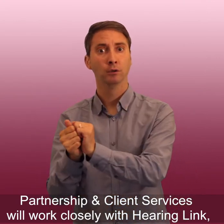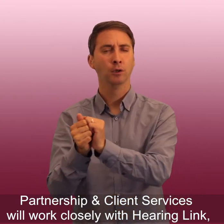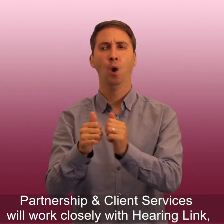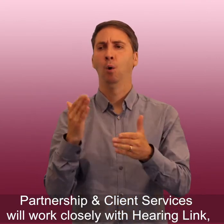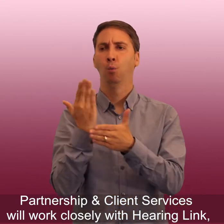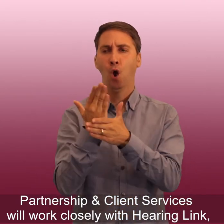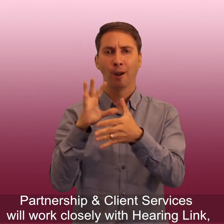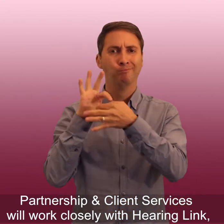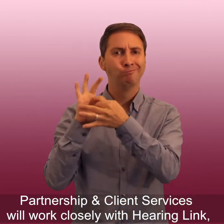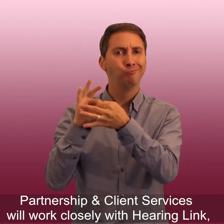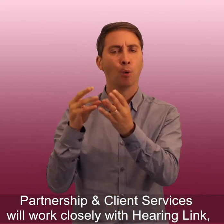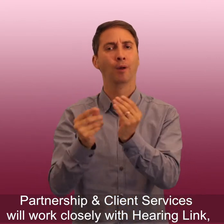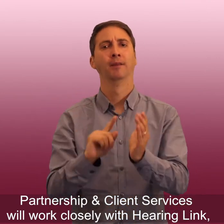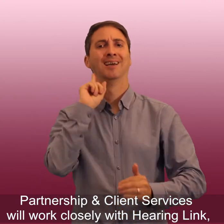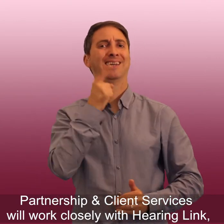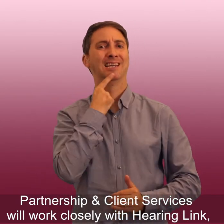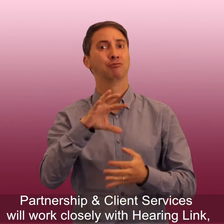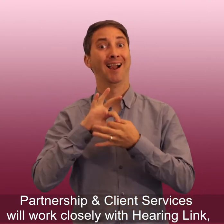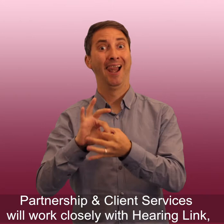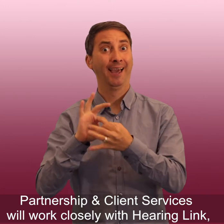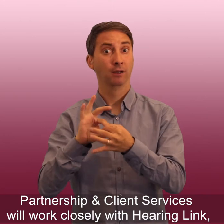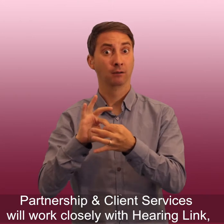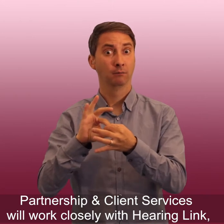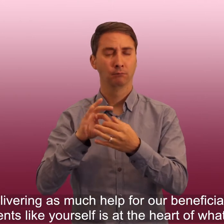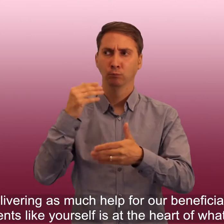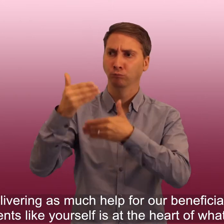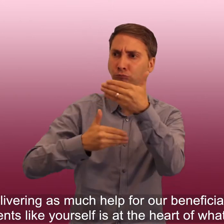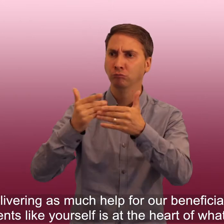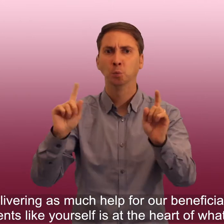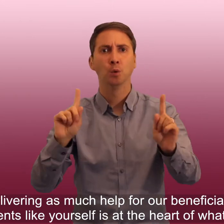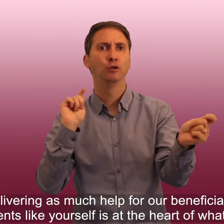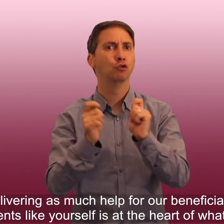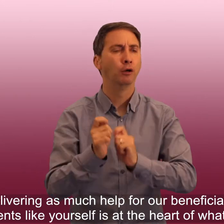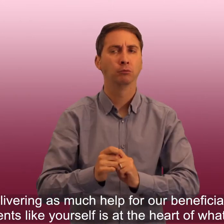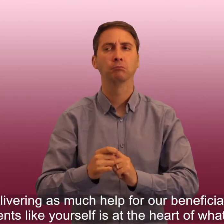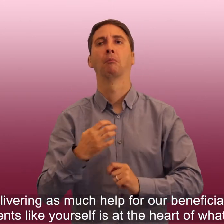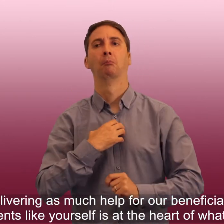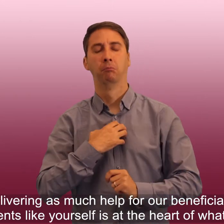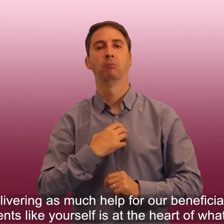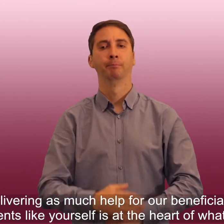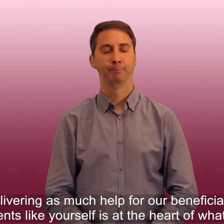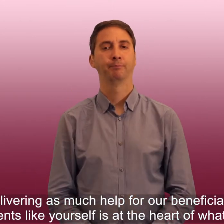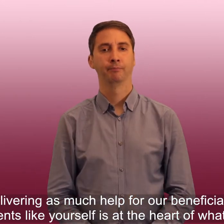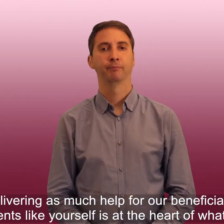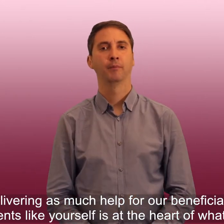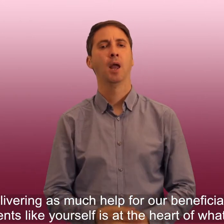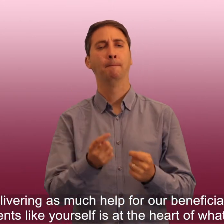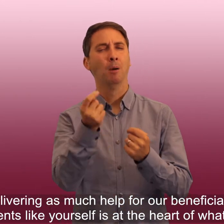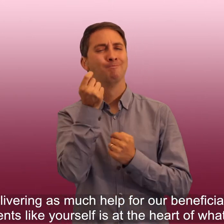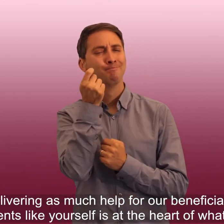Partnerships and Client Services will work closely with Hearing Link, as delivering as much help for our beneficiaries and recipients